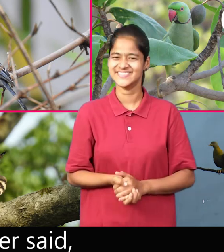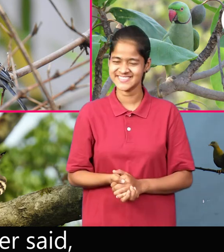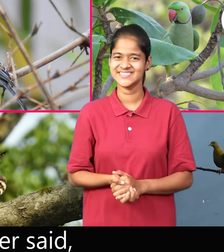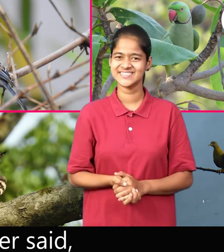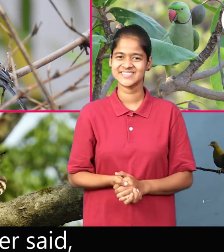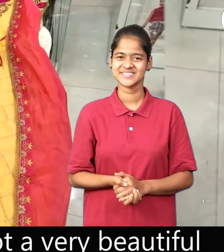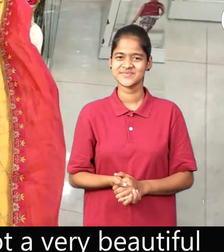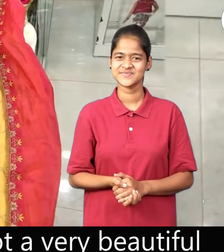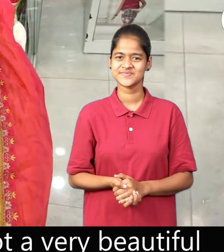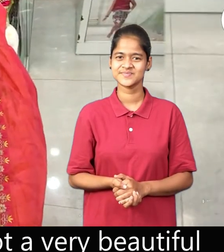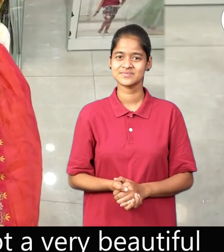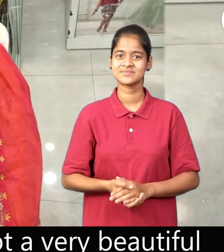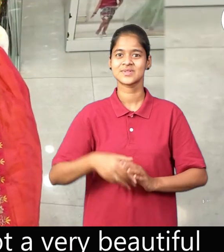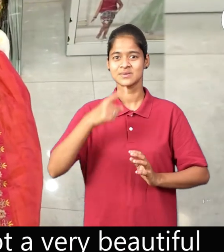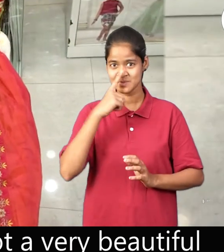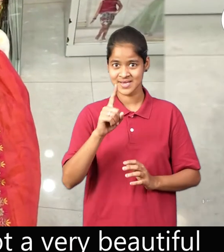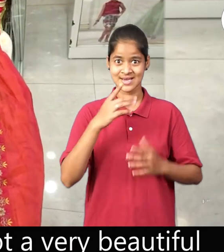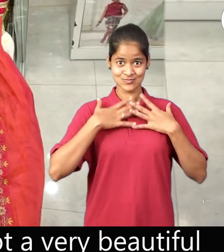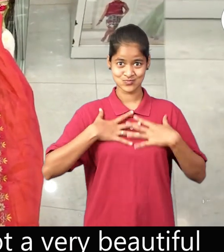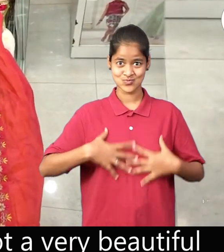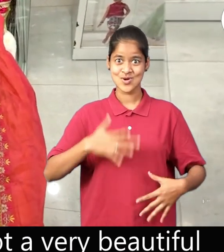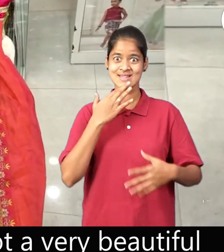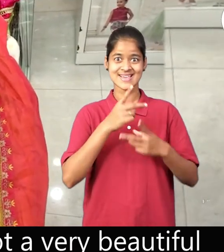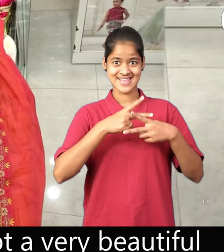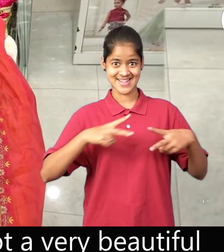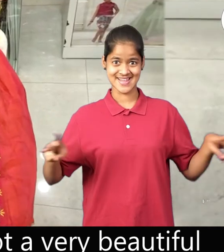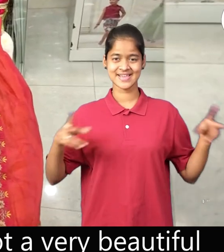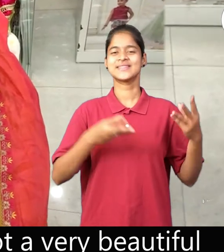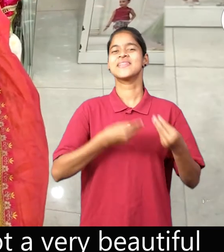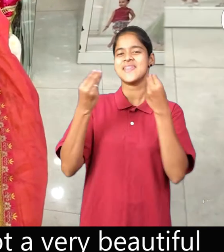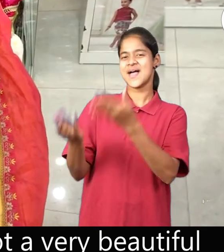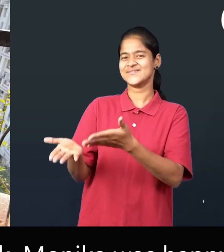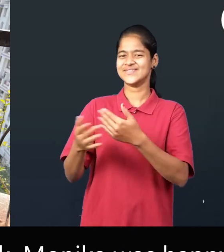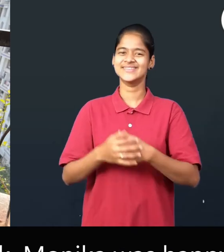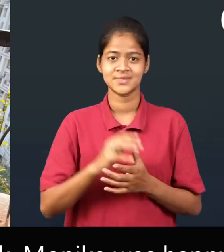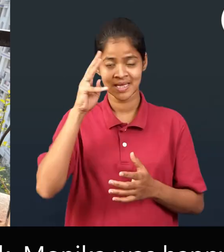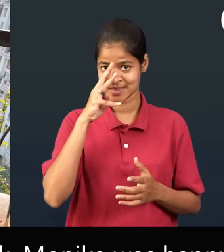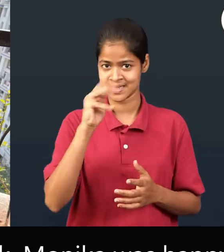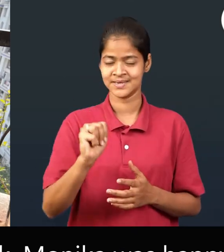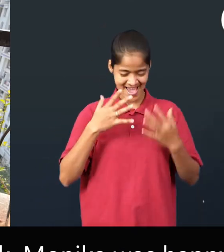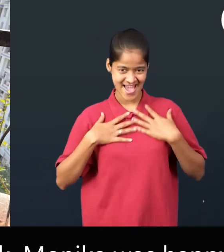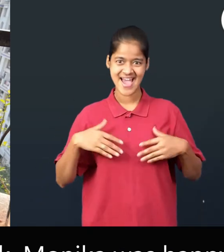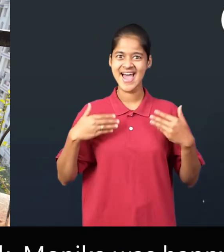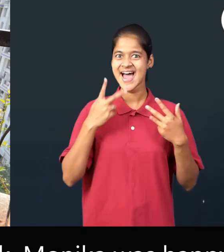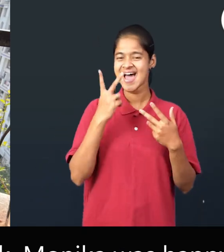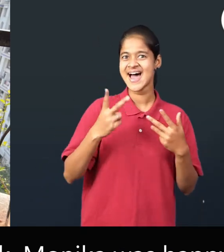the mother got a very beautiful colorful frog for monica after seeing the frog monica